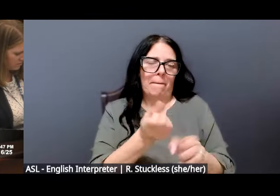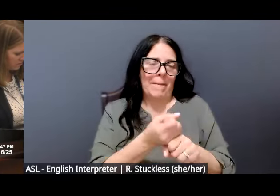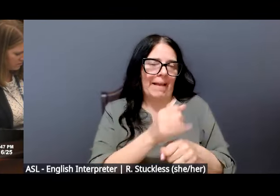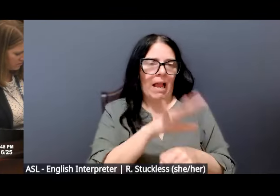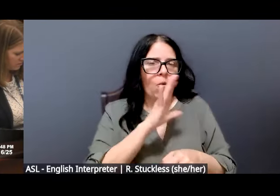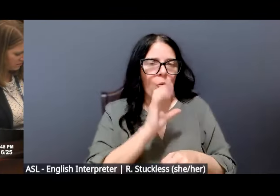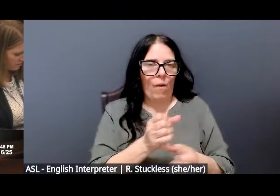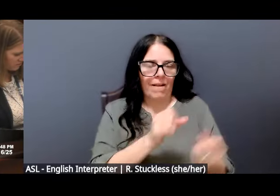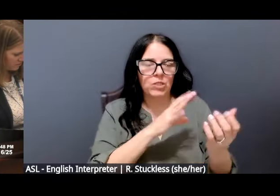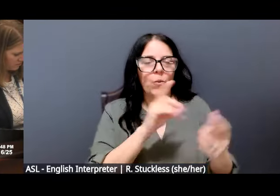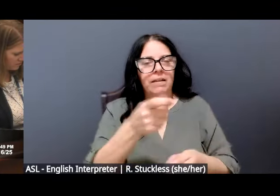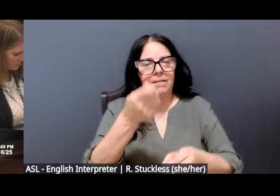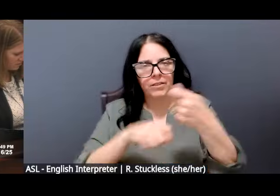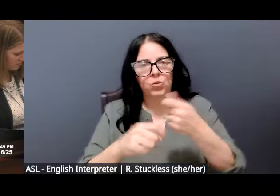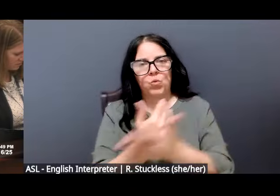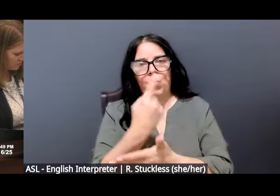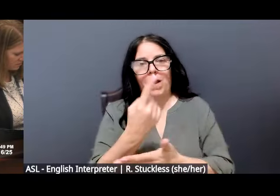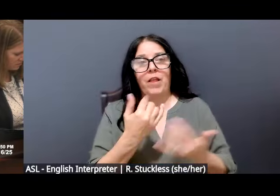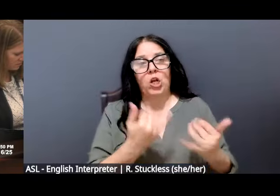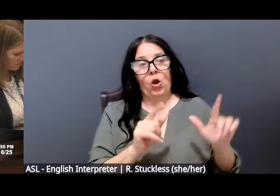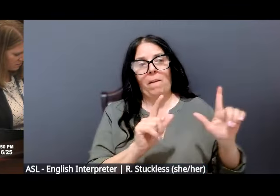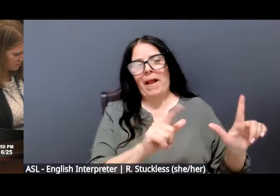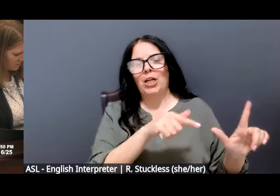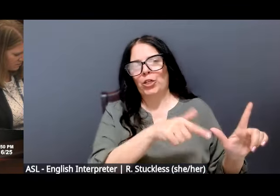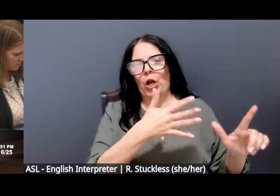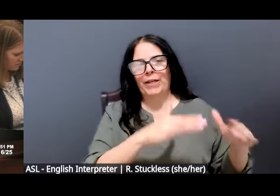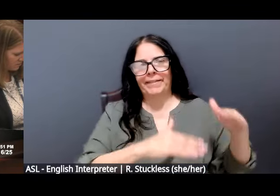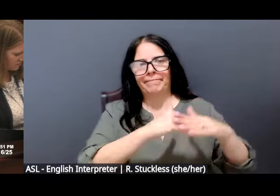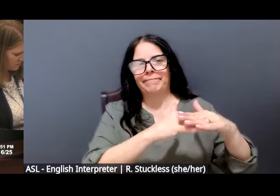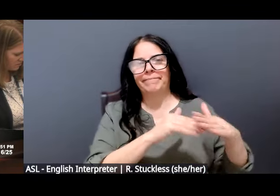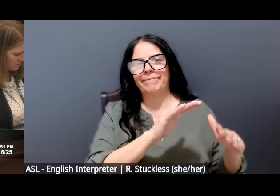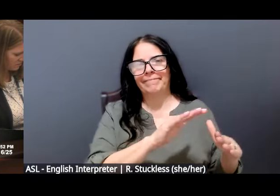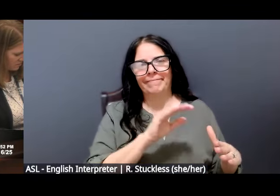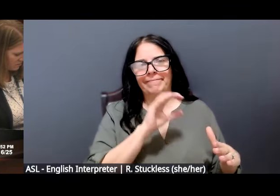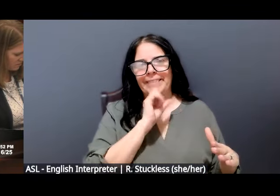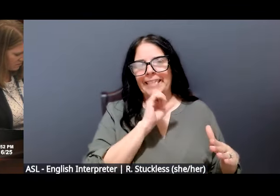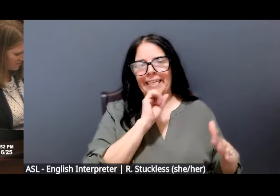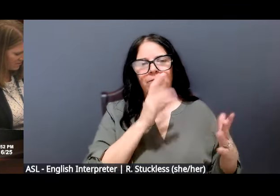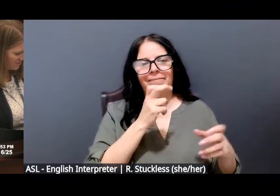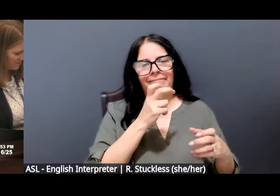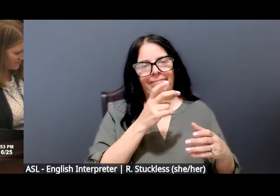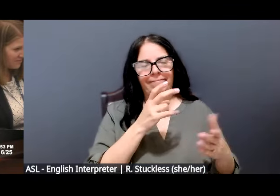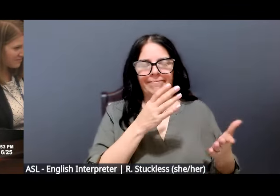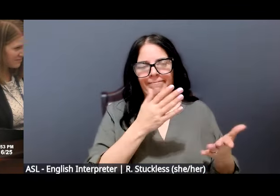a new one. The current monitor has reached its end of life